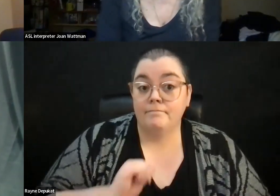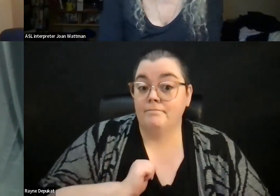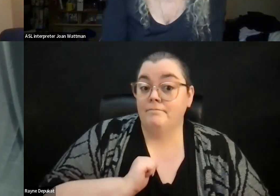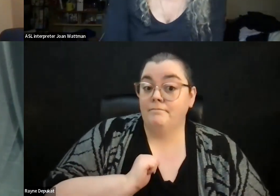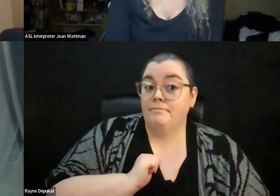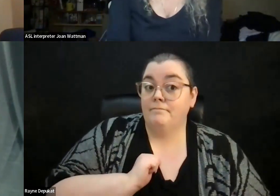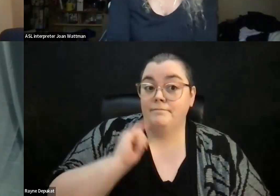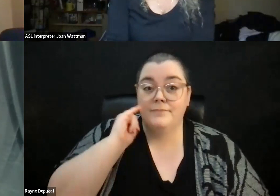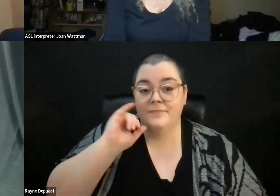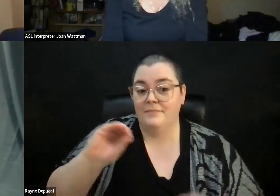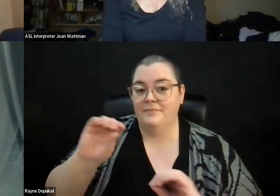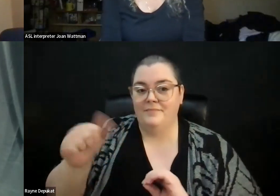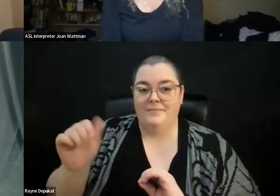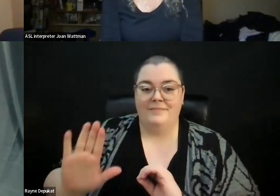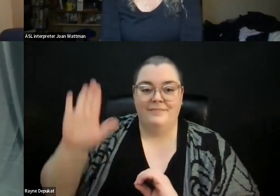This is Rain.